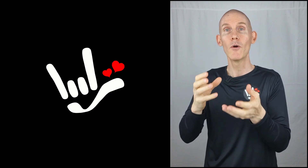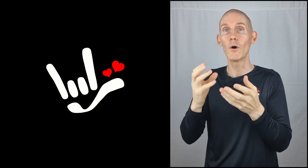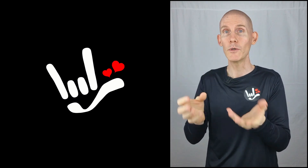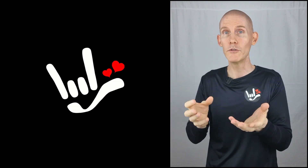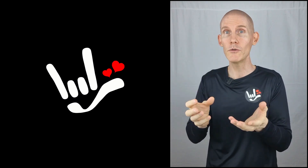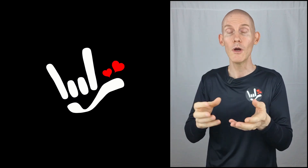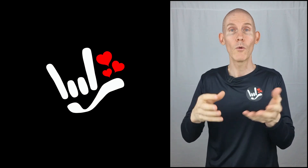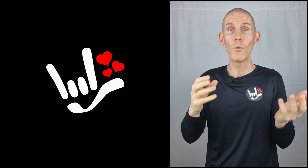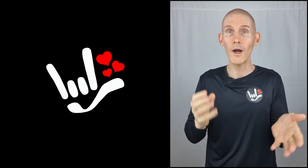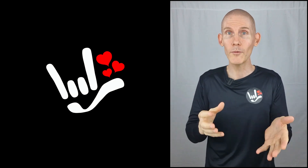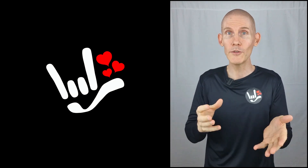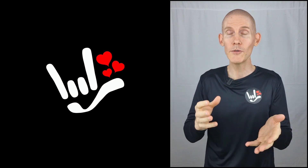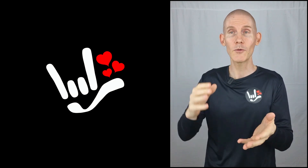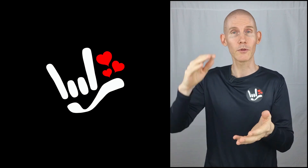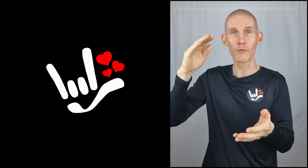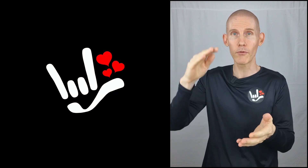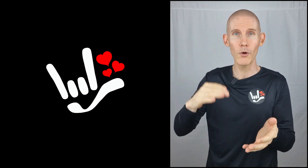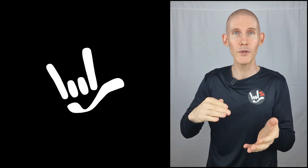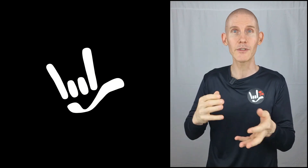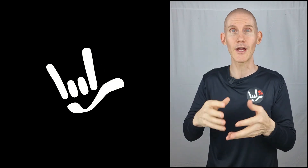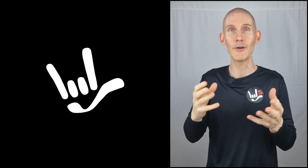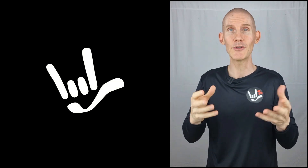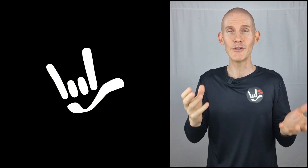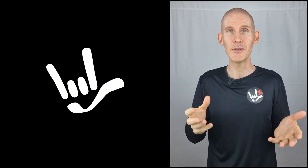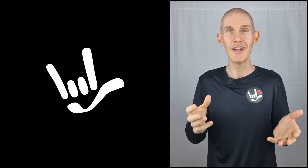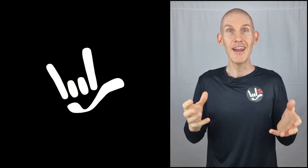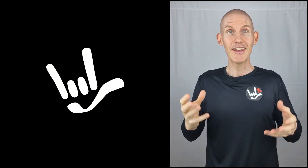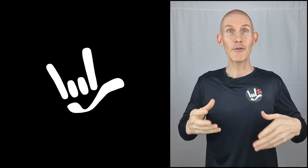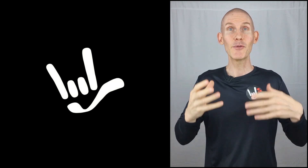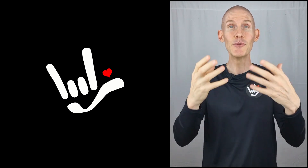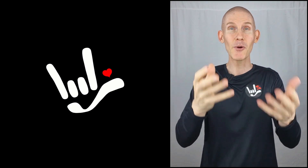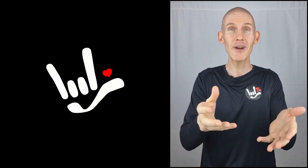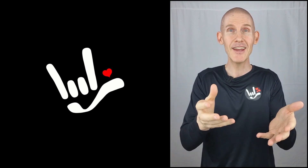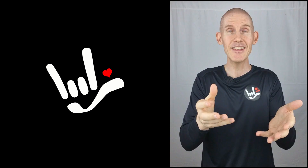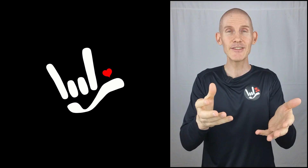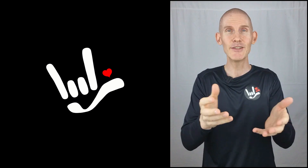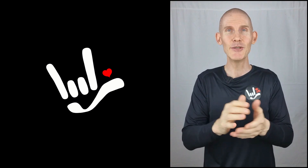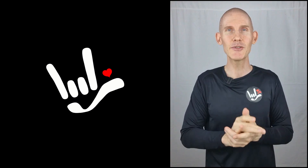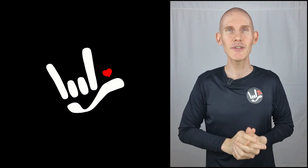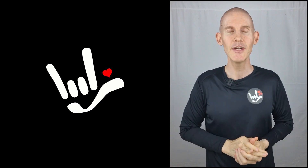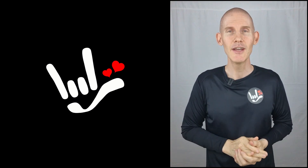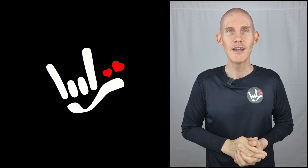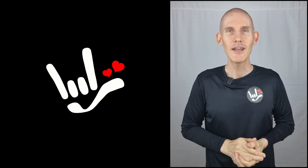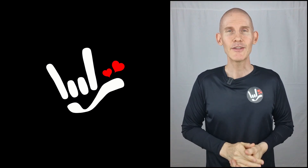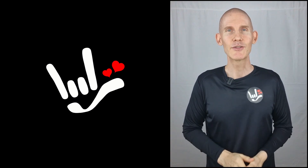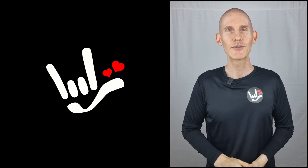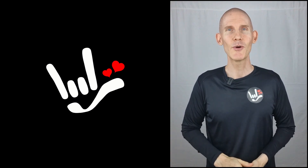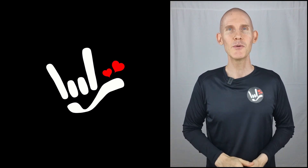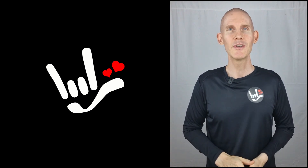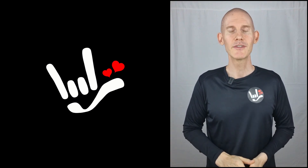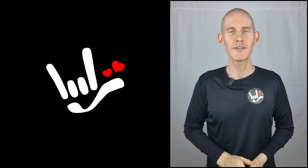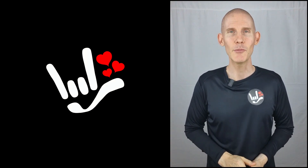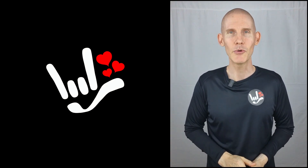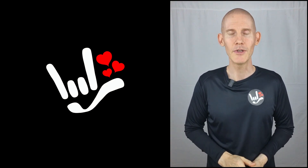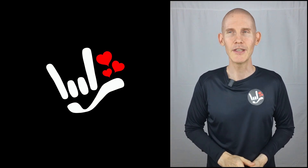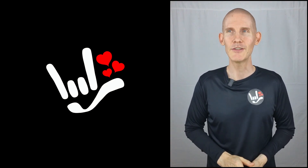what we do, why we do it, what the flow is, and how you can do it. Now, from your end as a user, it's so simple, and it's